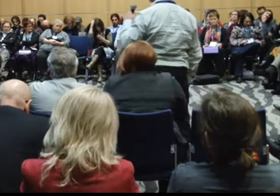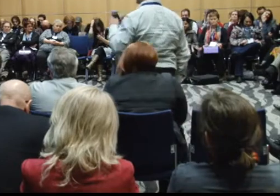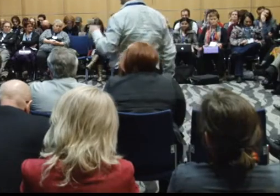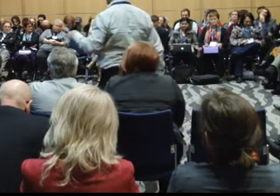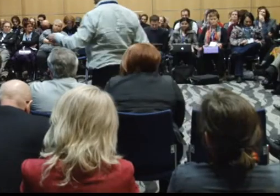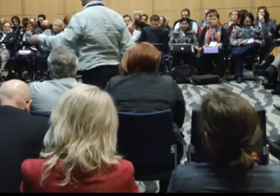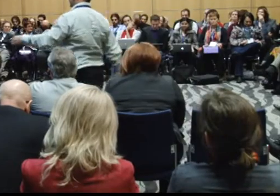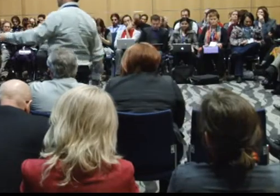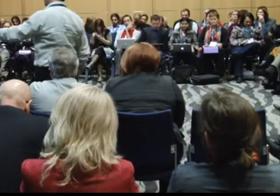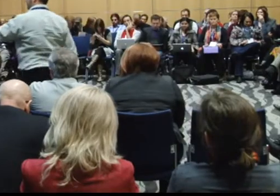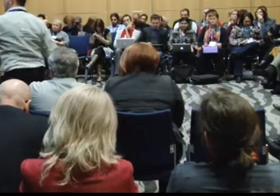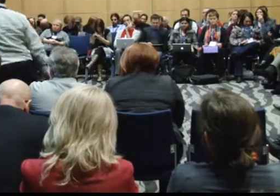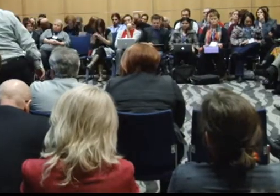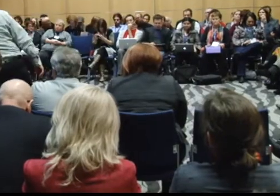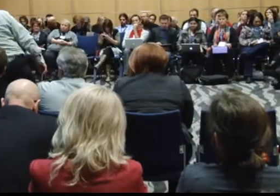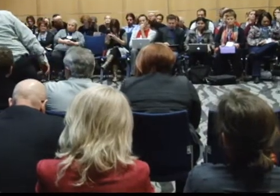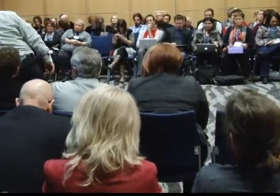moment.